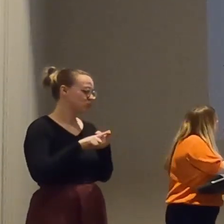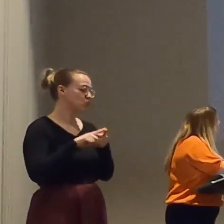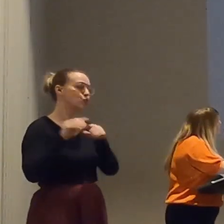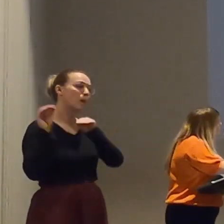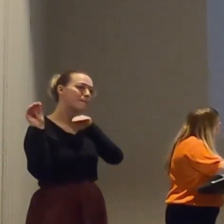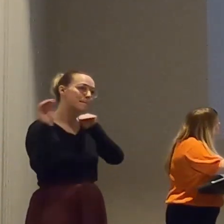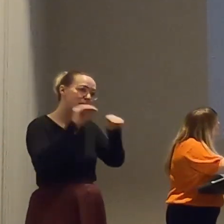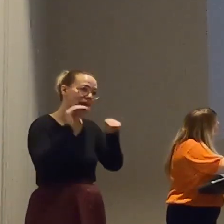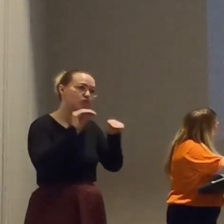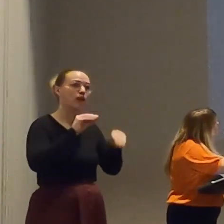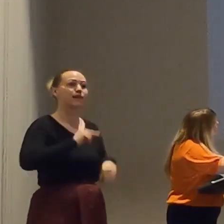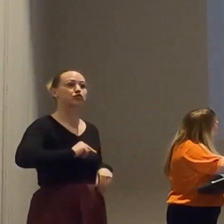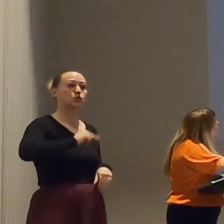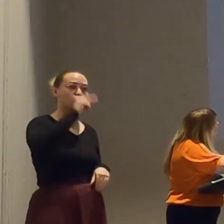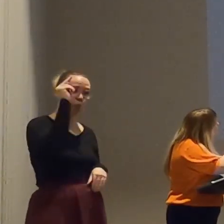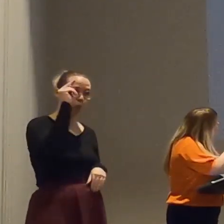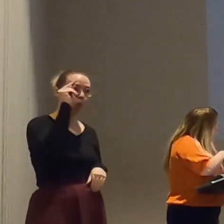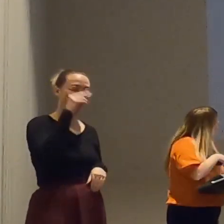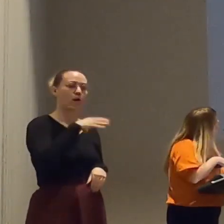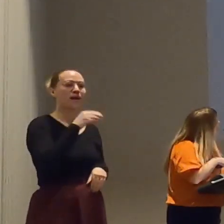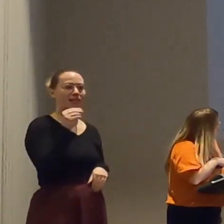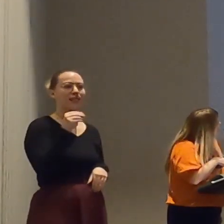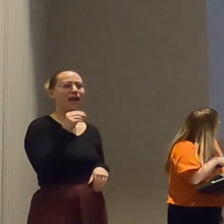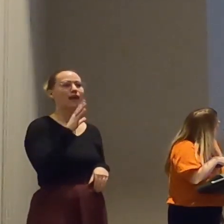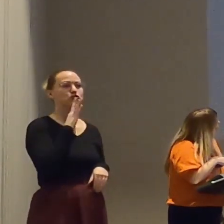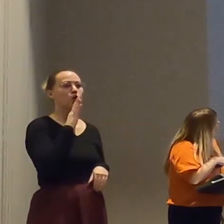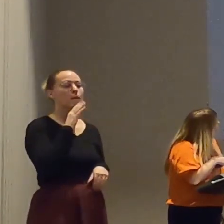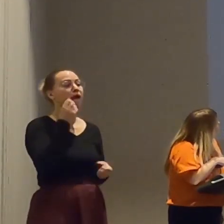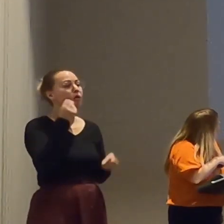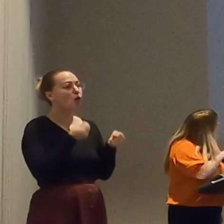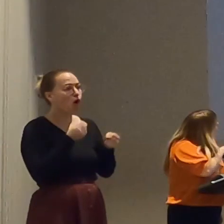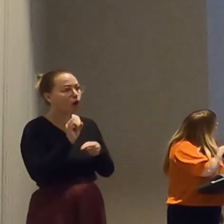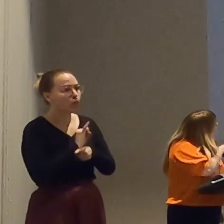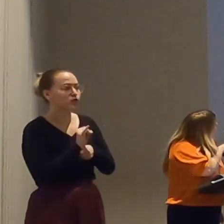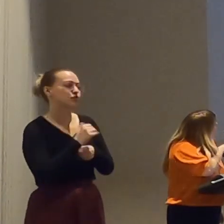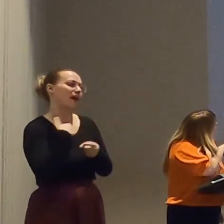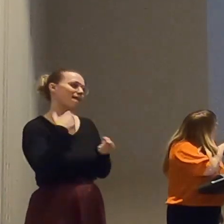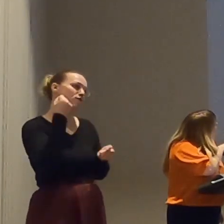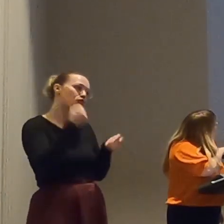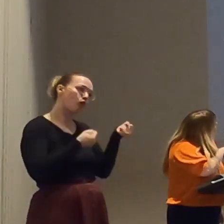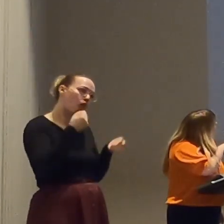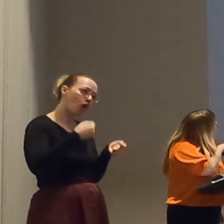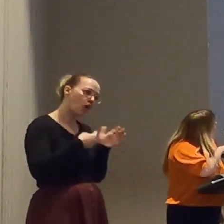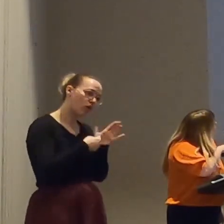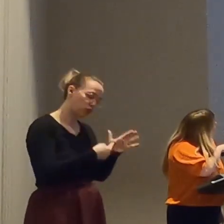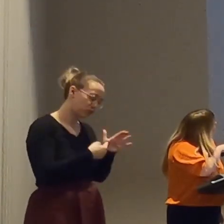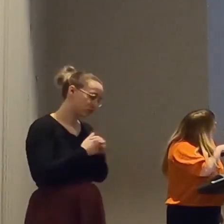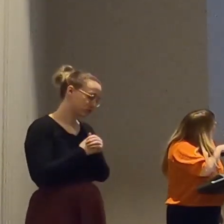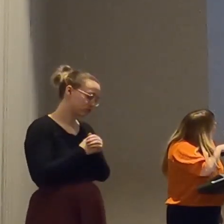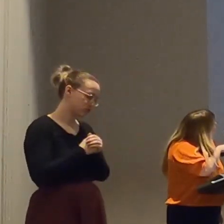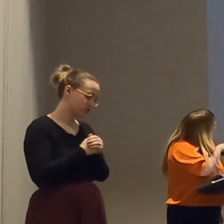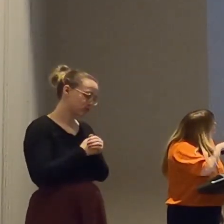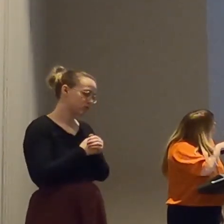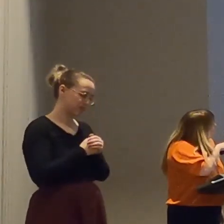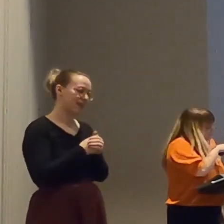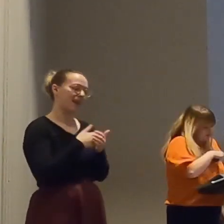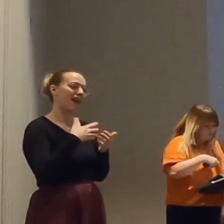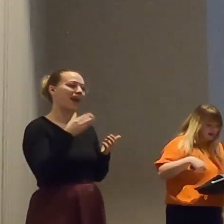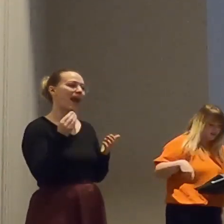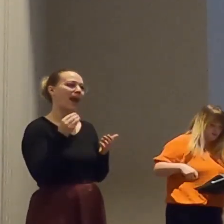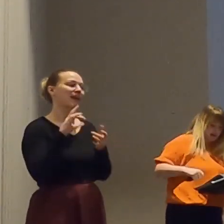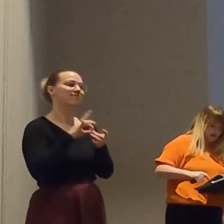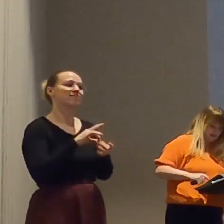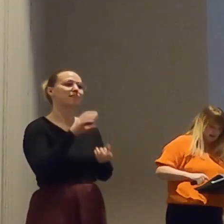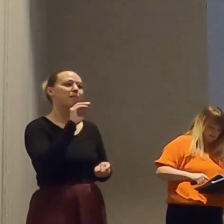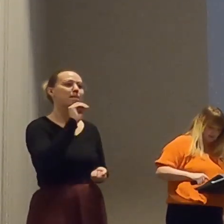migration to the north, as well as the auto industry with all of these cars. We also see references to Motown here. We have these men with